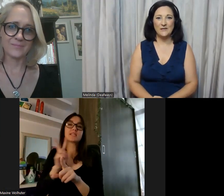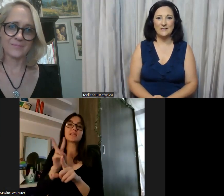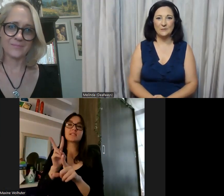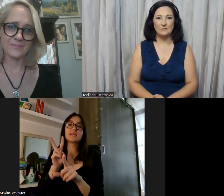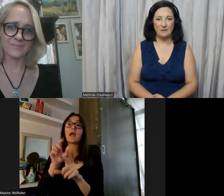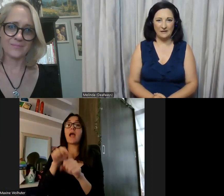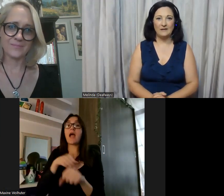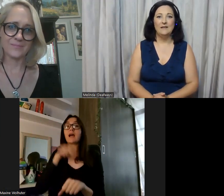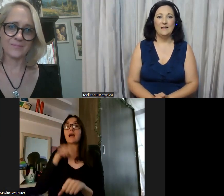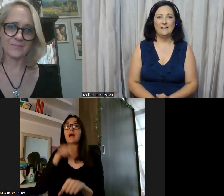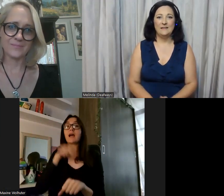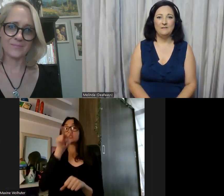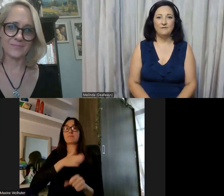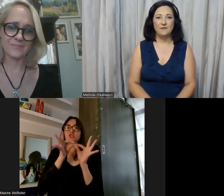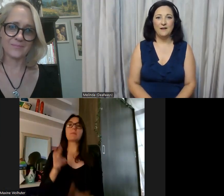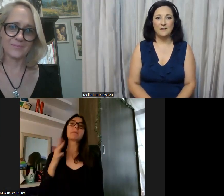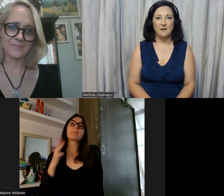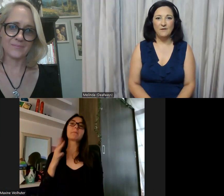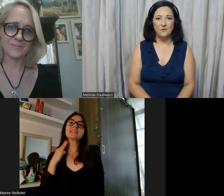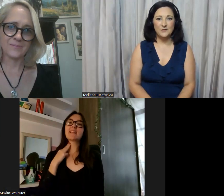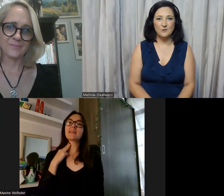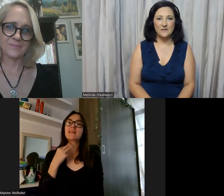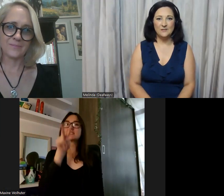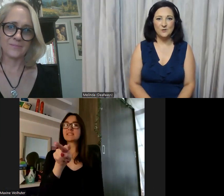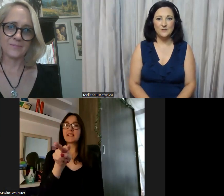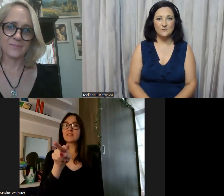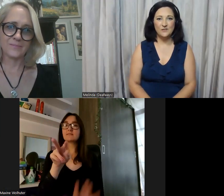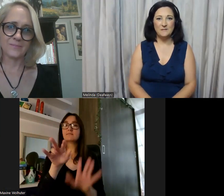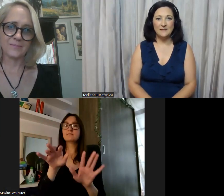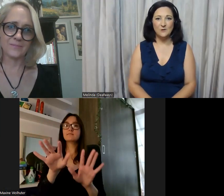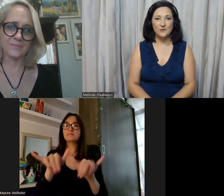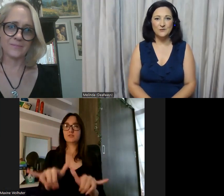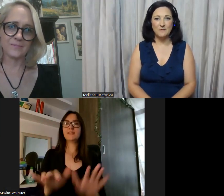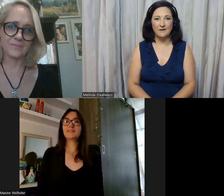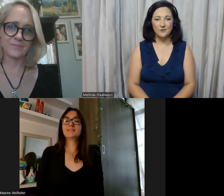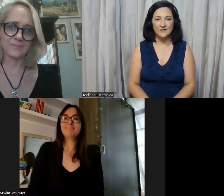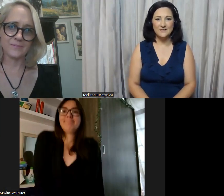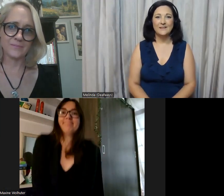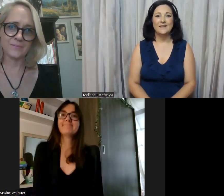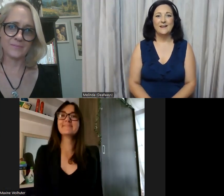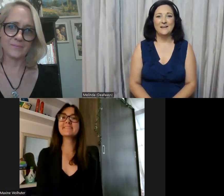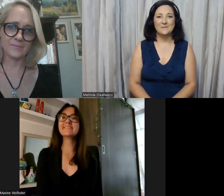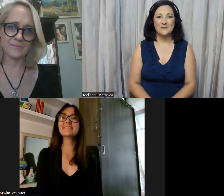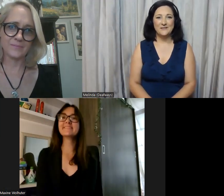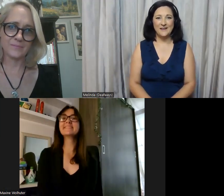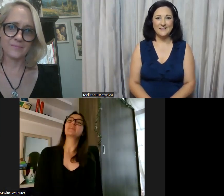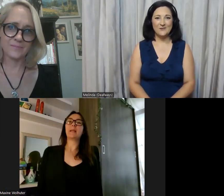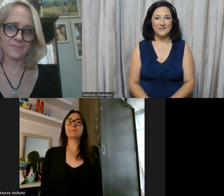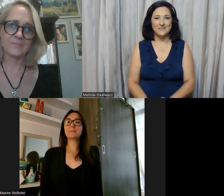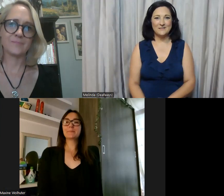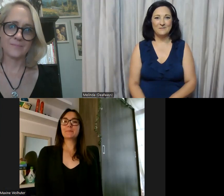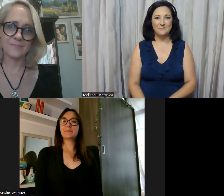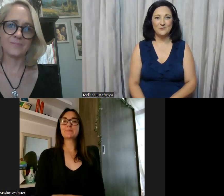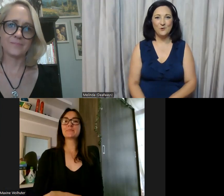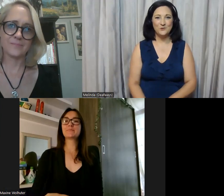the screen a little bit bigger. And then if my voice will be the interpreter's voice, Melinda will use my voice. So yes,